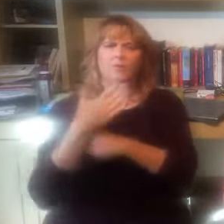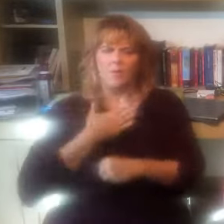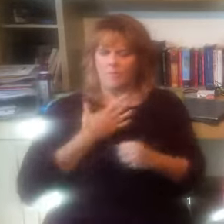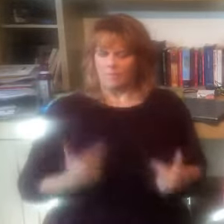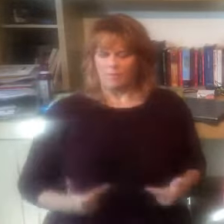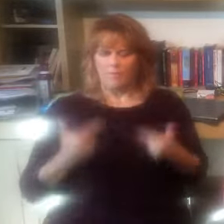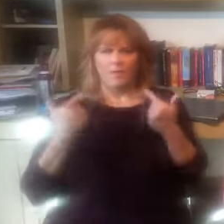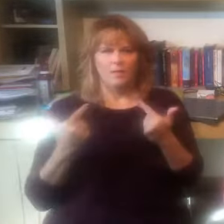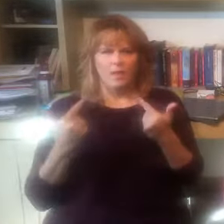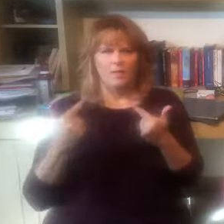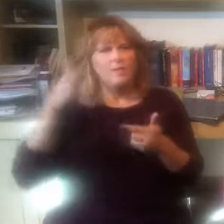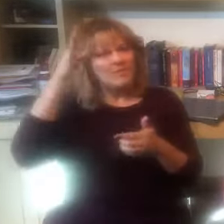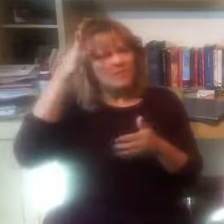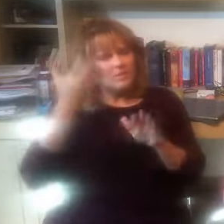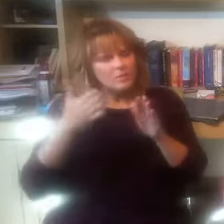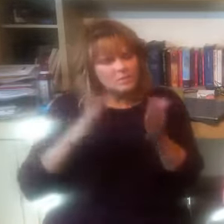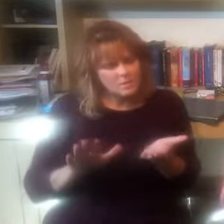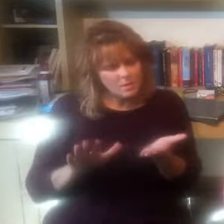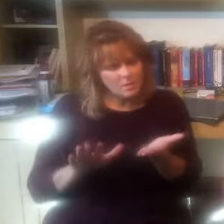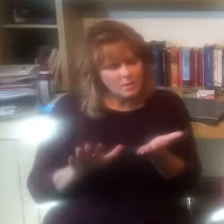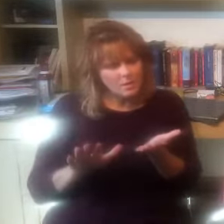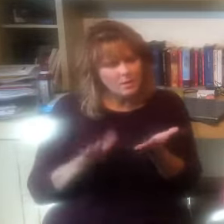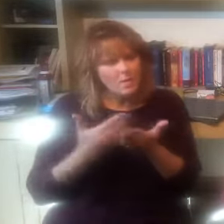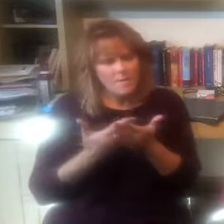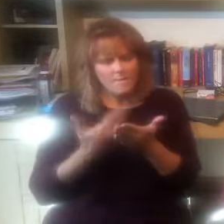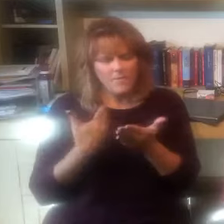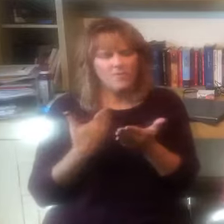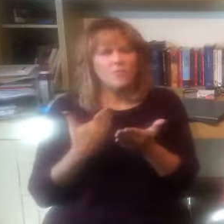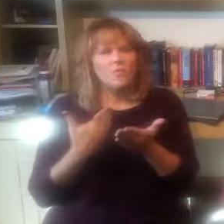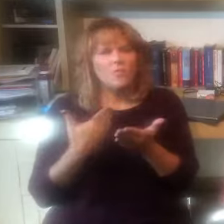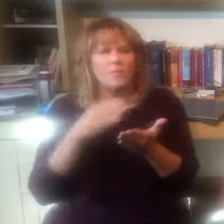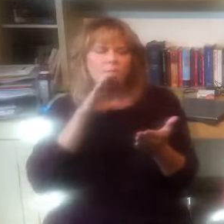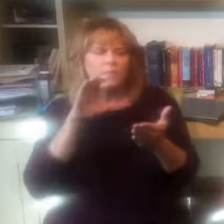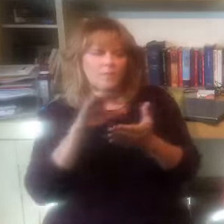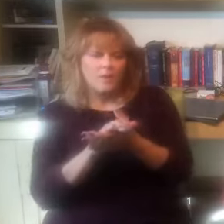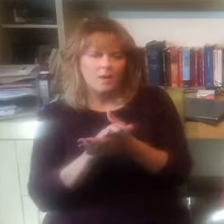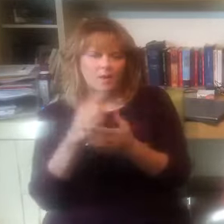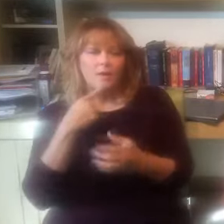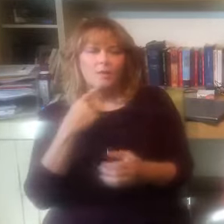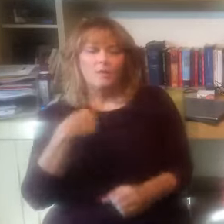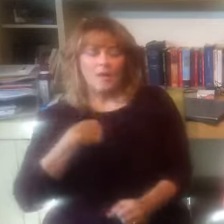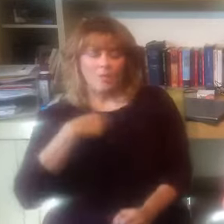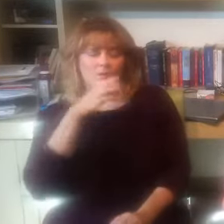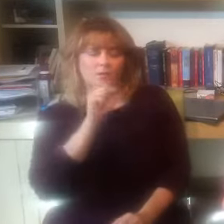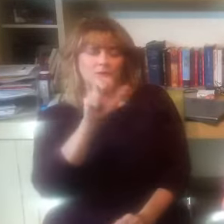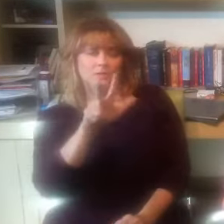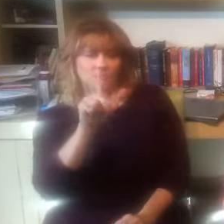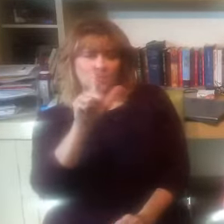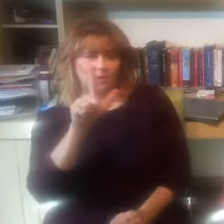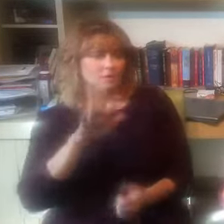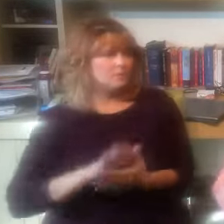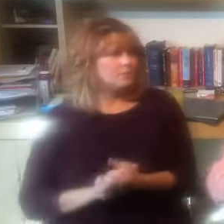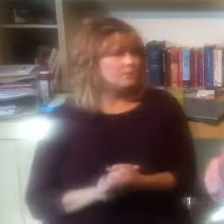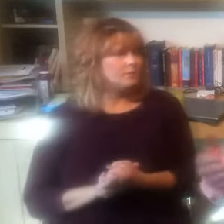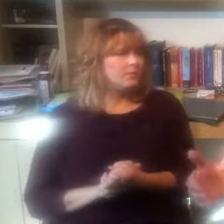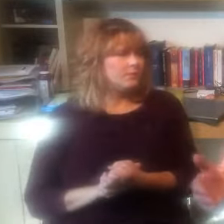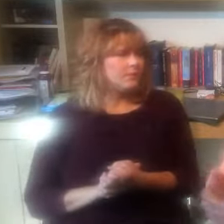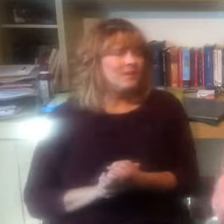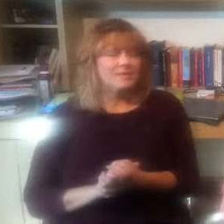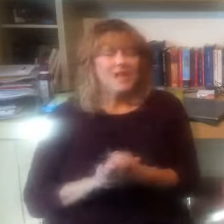life. My father died just before Sherry and I got married. I was 23, and I called